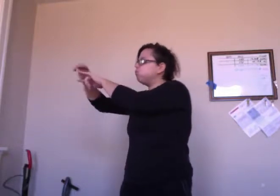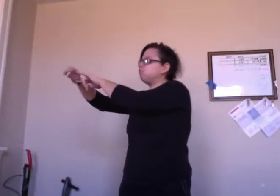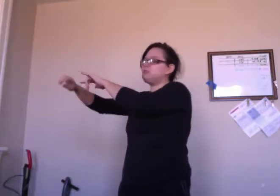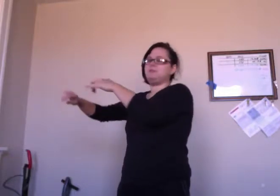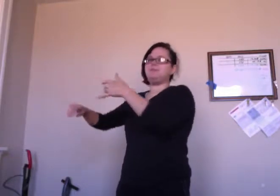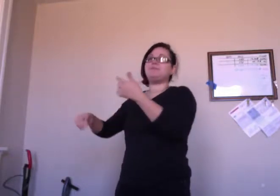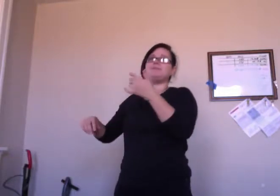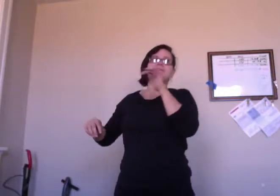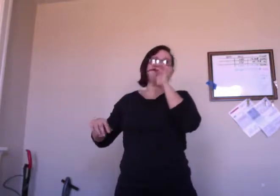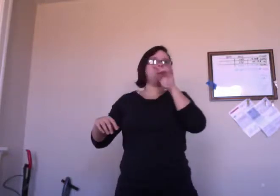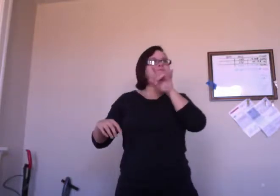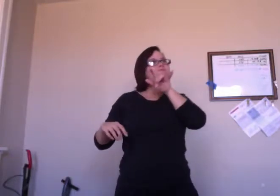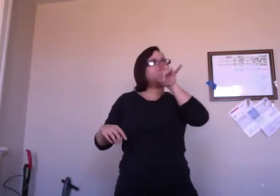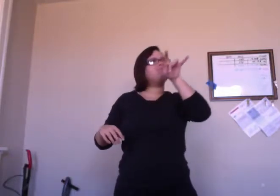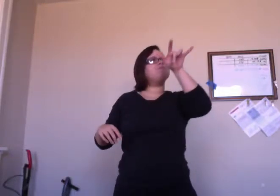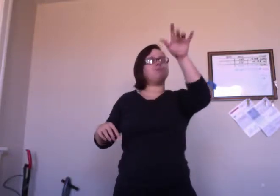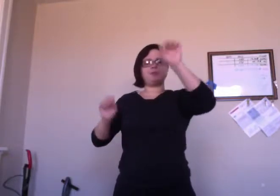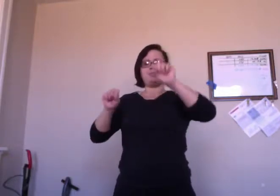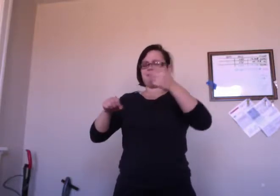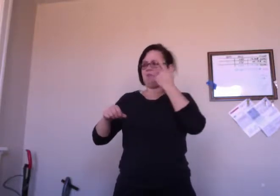2 minutes later, 3 things happen at the same time.